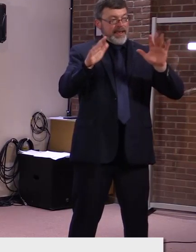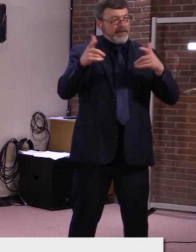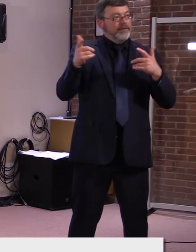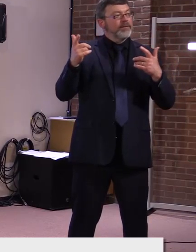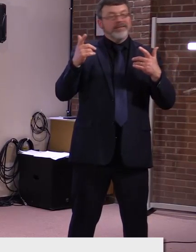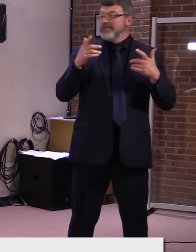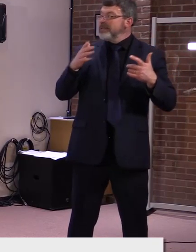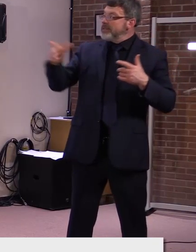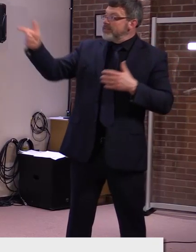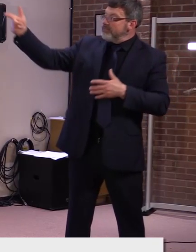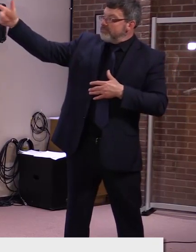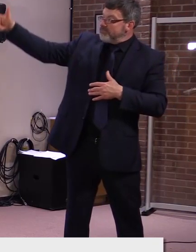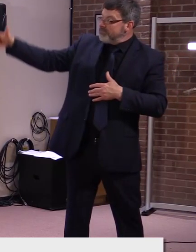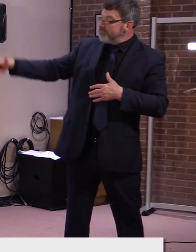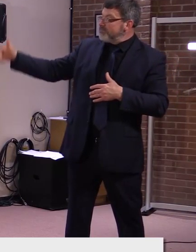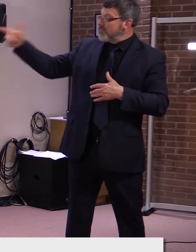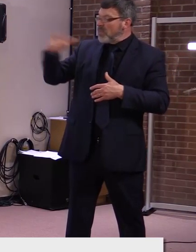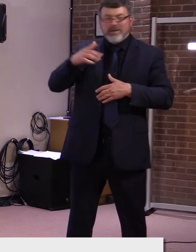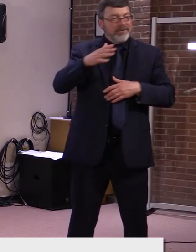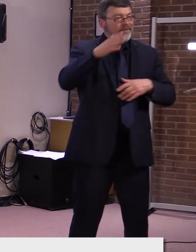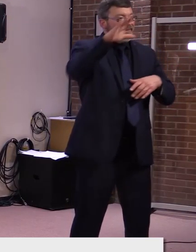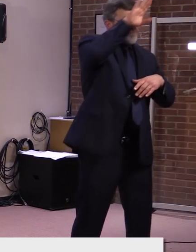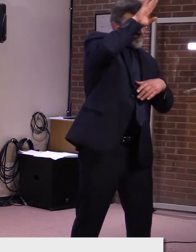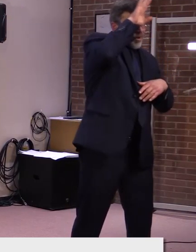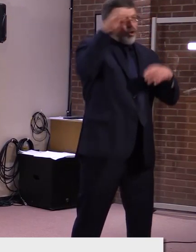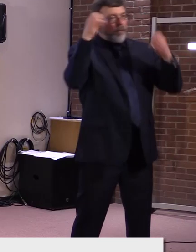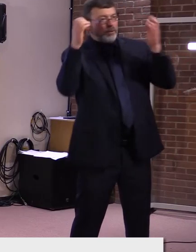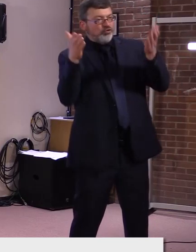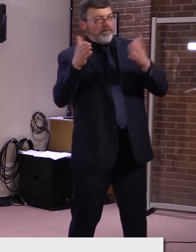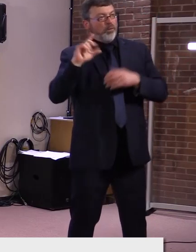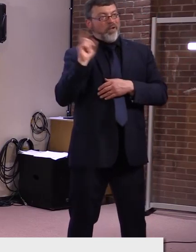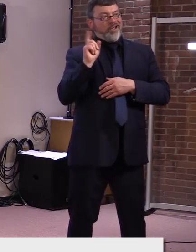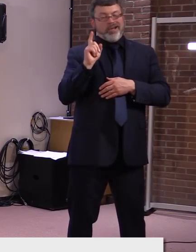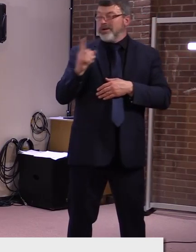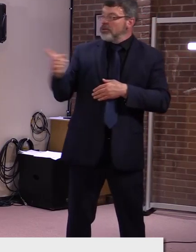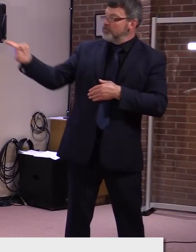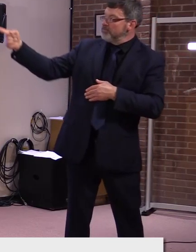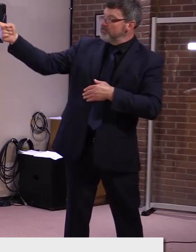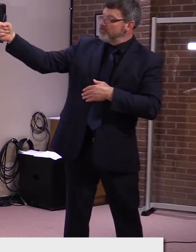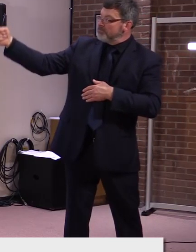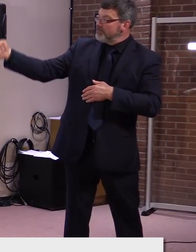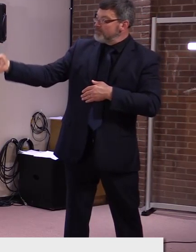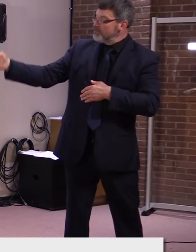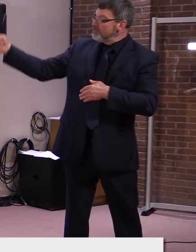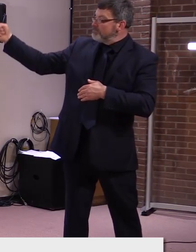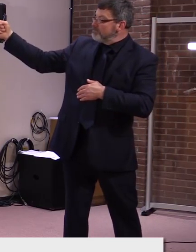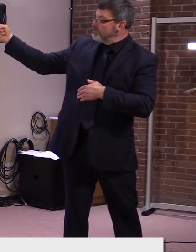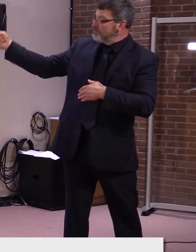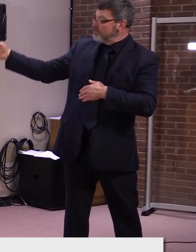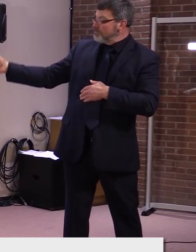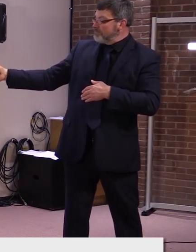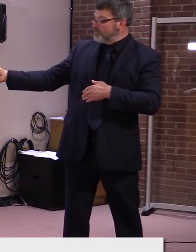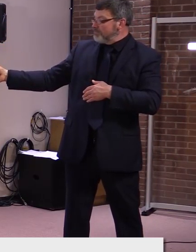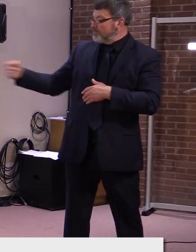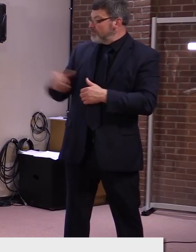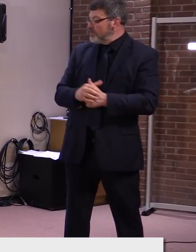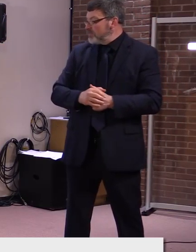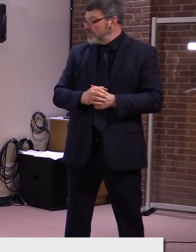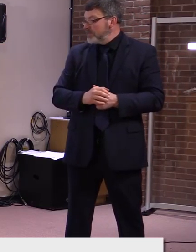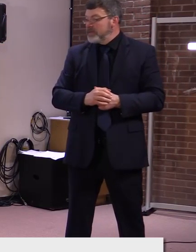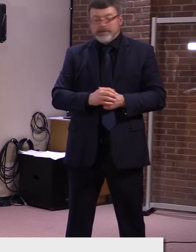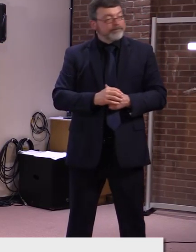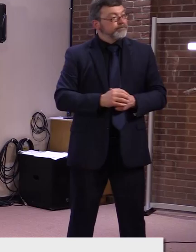Vermont, Wells River Fire Department in Wells River, Newbrook Fire Department in Newfane, Arlington